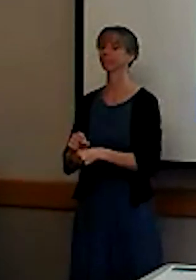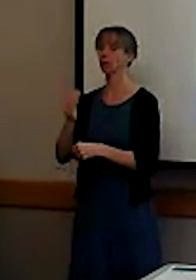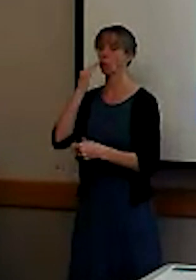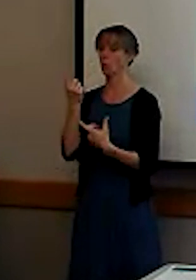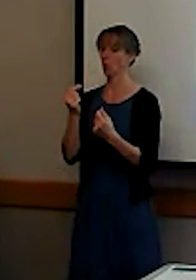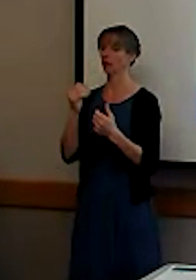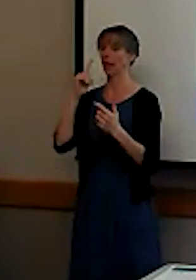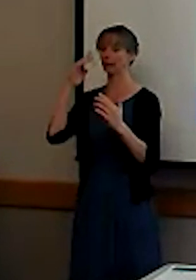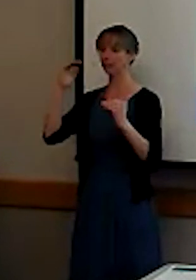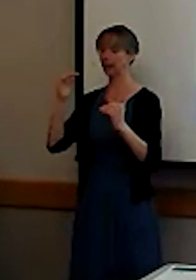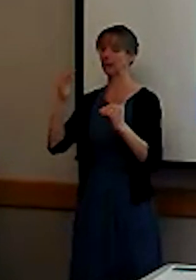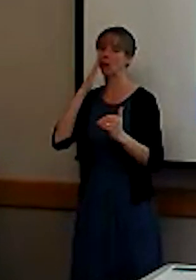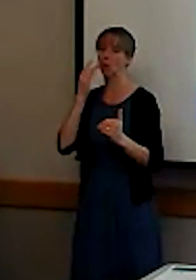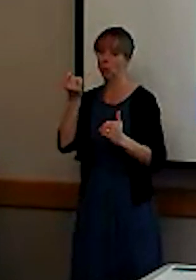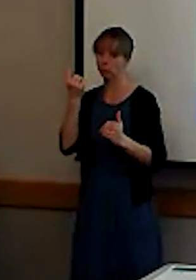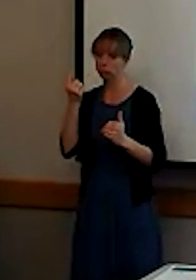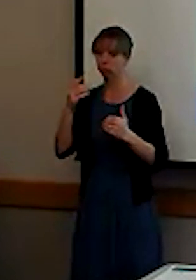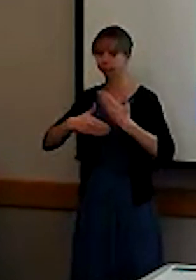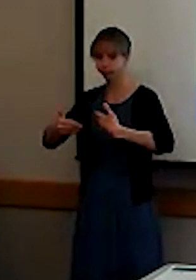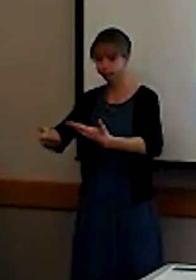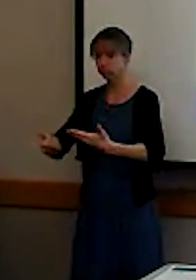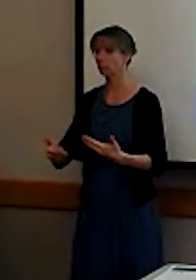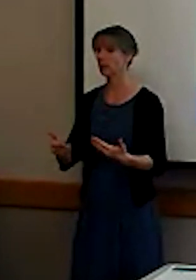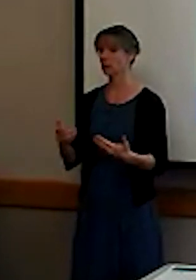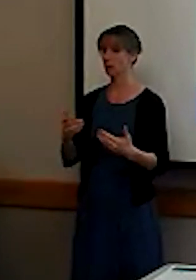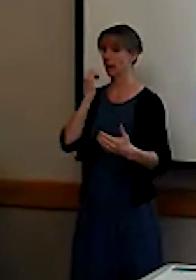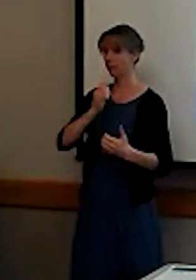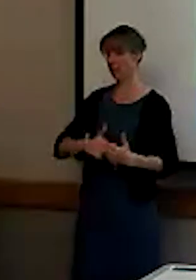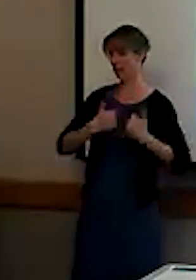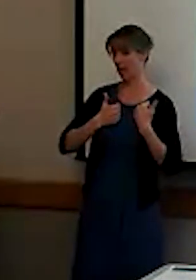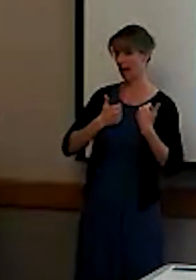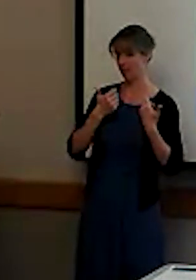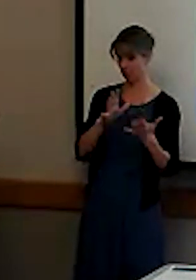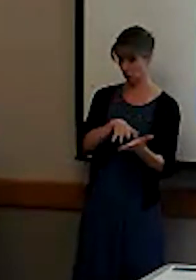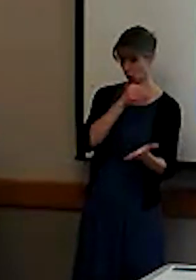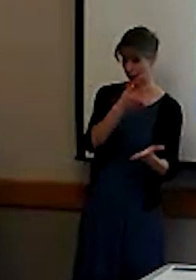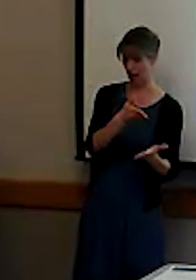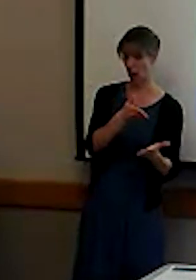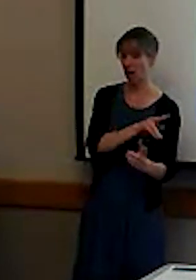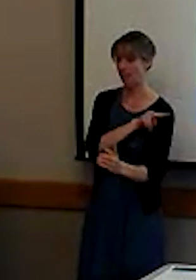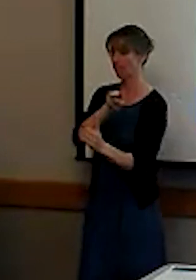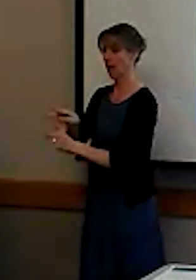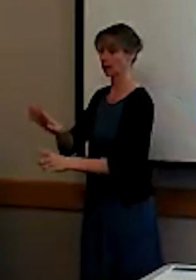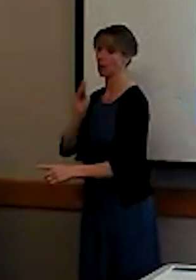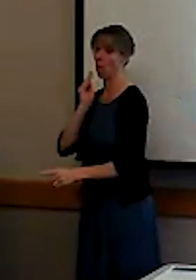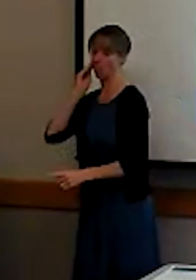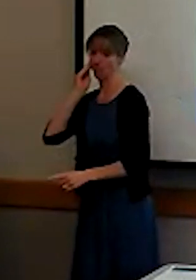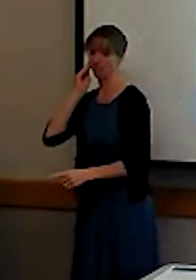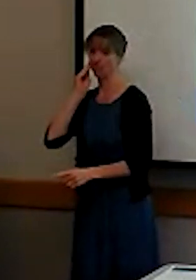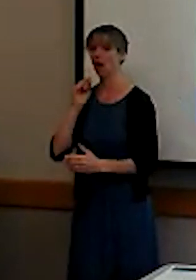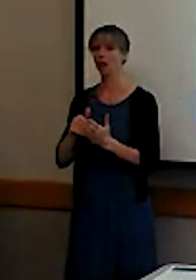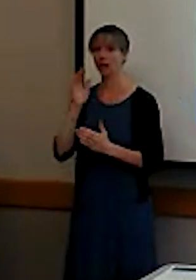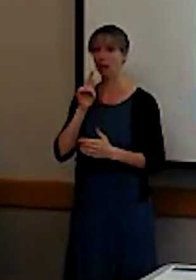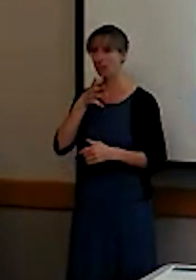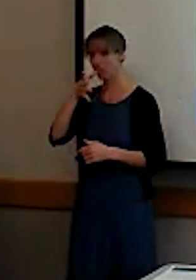now all these everyday life skills go into the home, right? So a lot of times I would